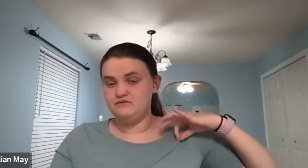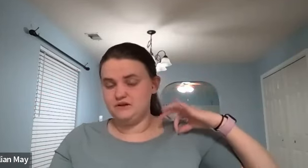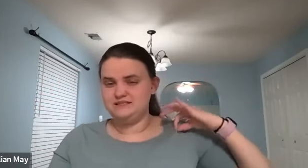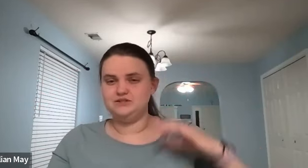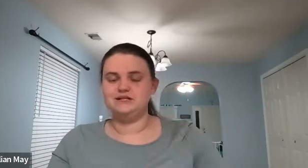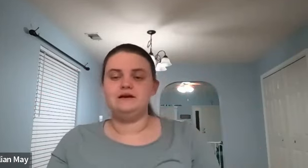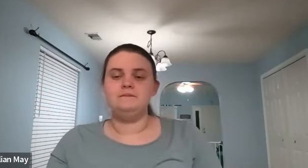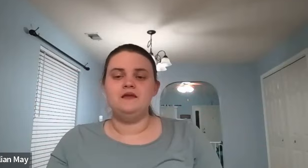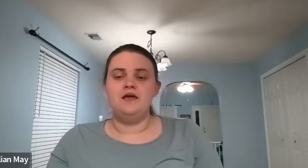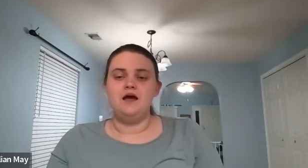volunteering.